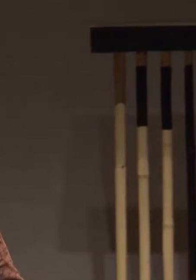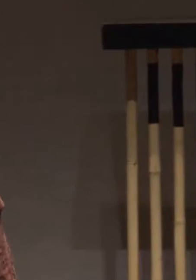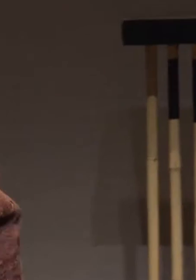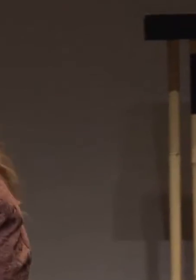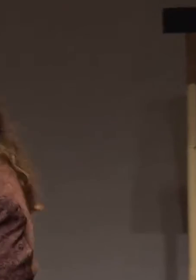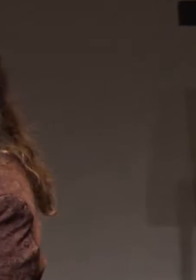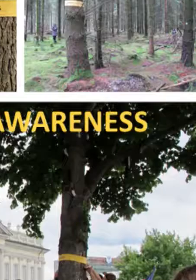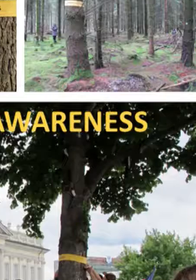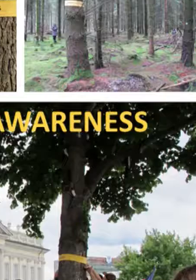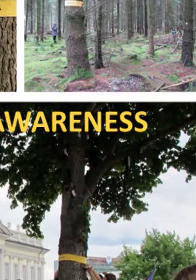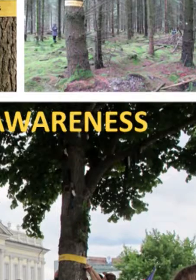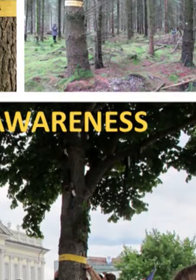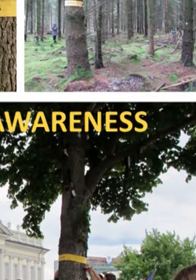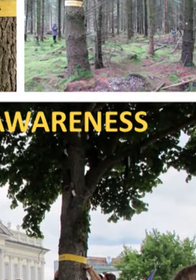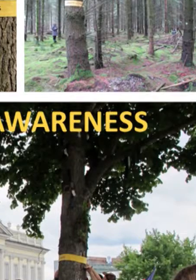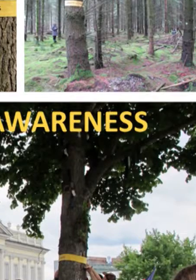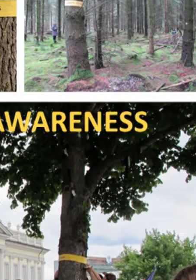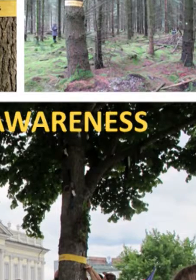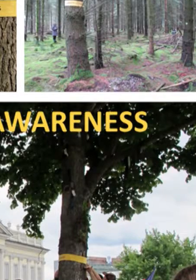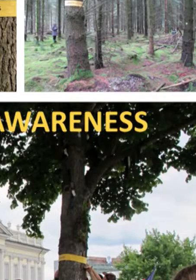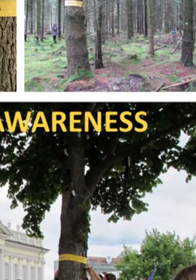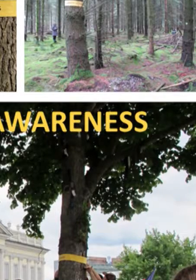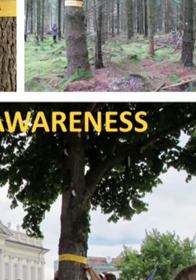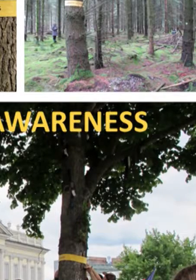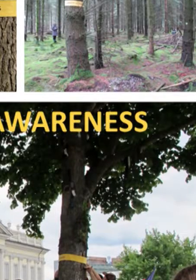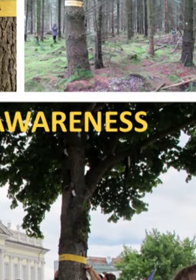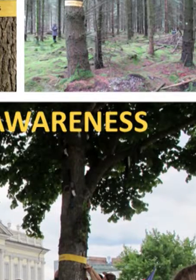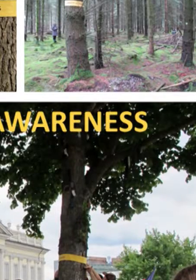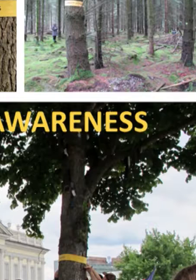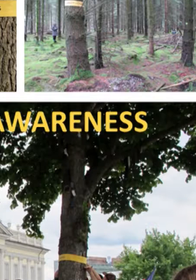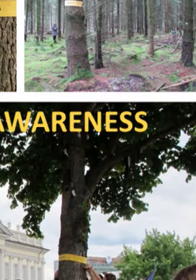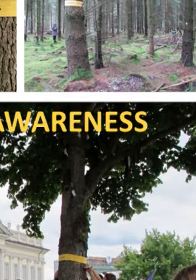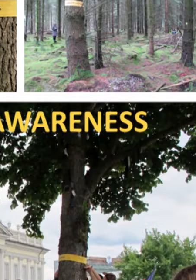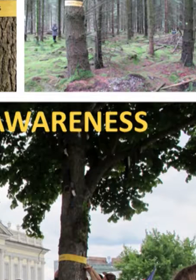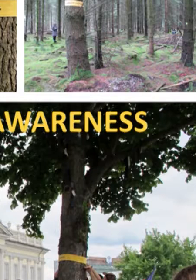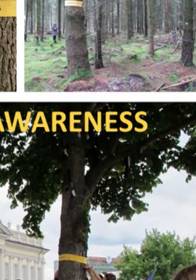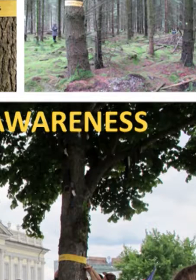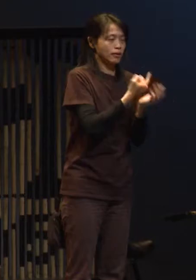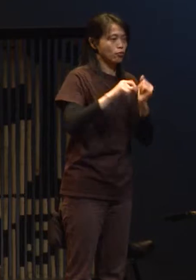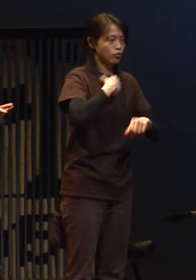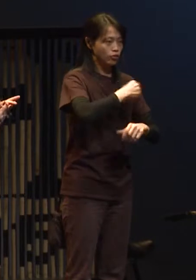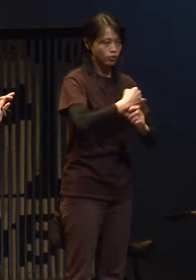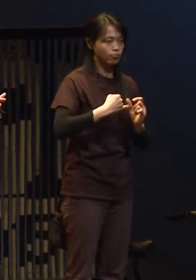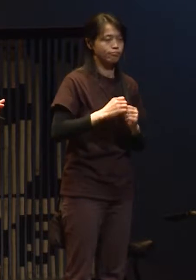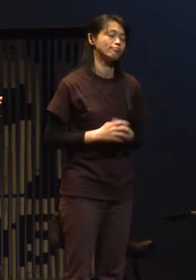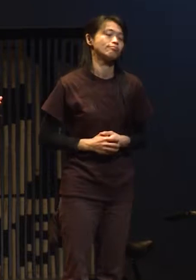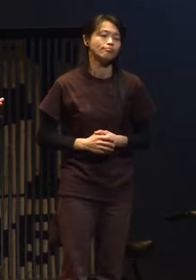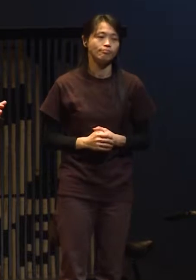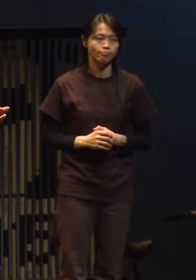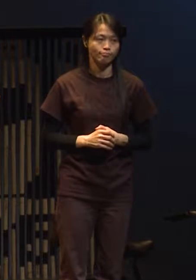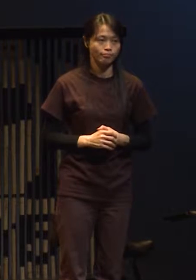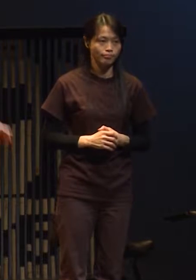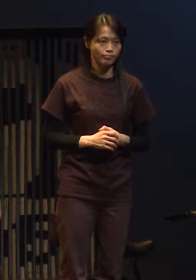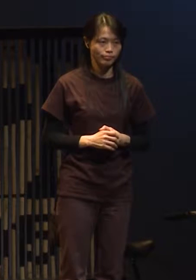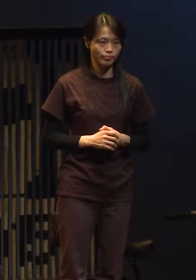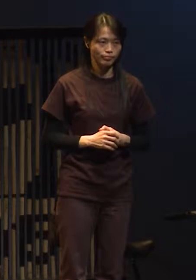them. But we use these yellow bands to create what we call a field of awareness,